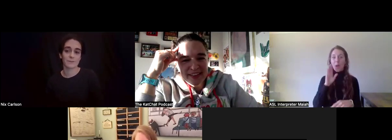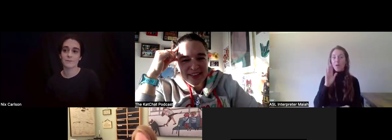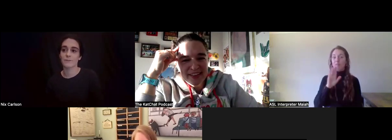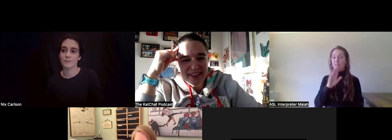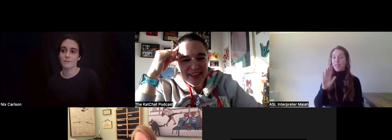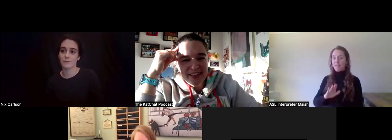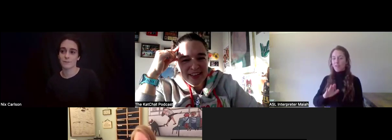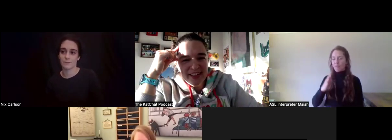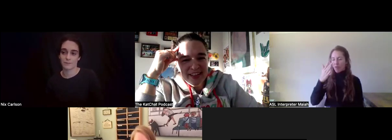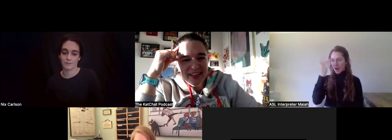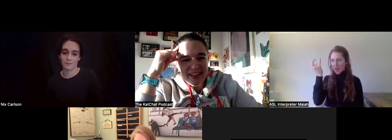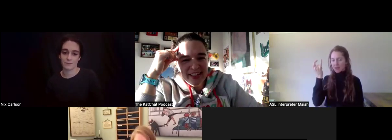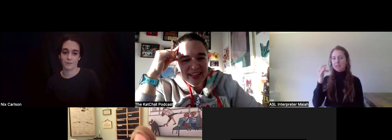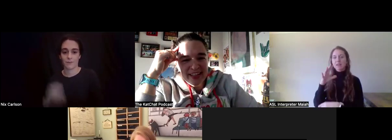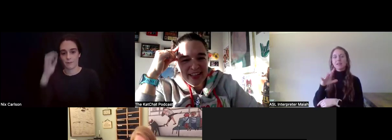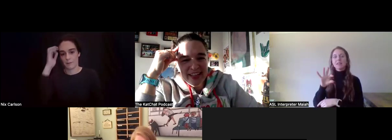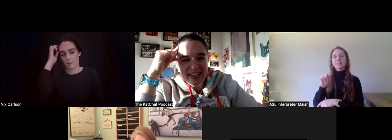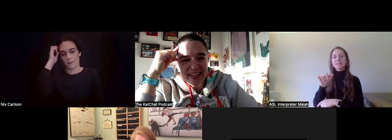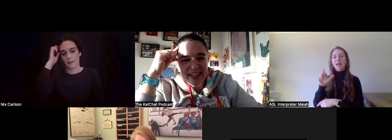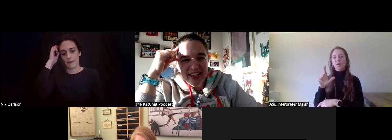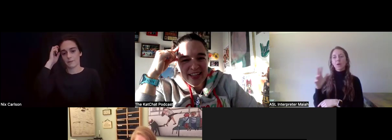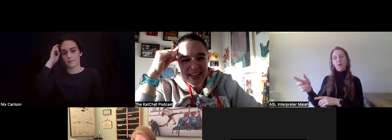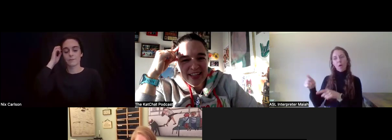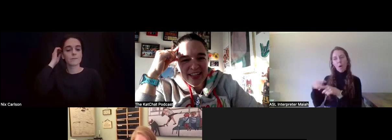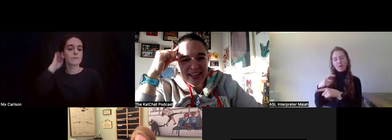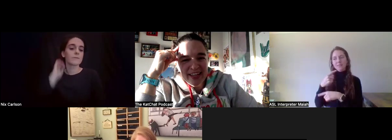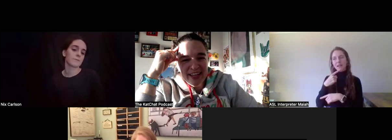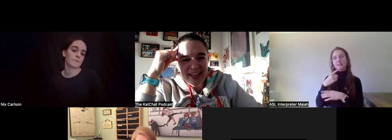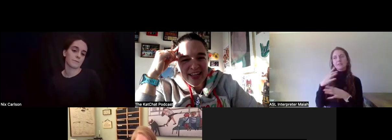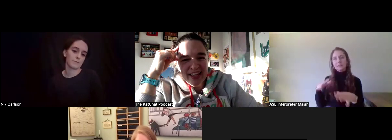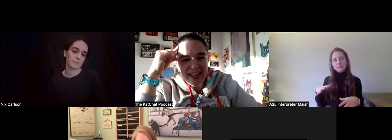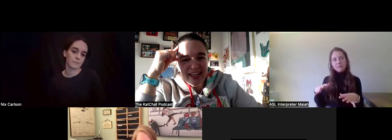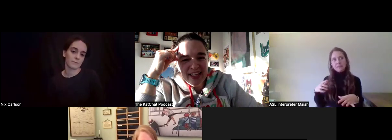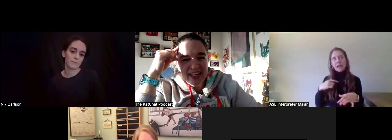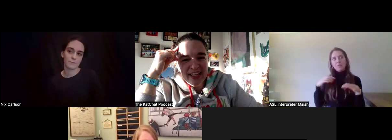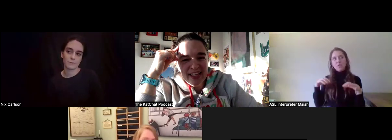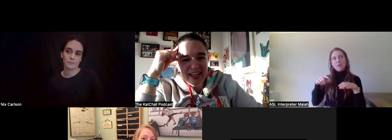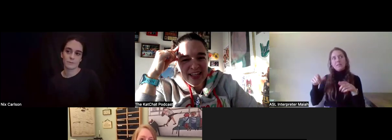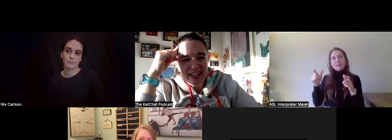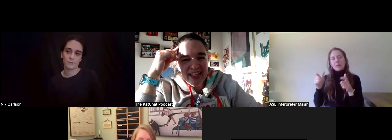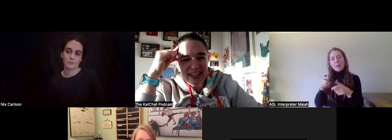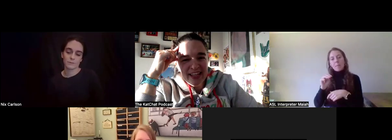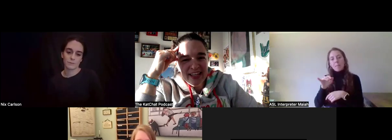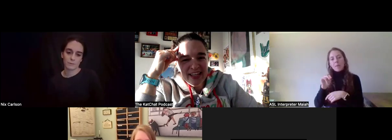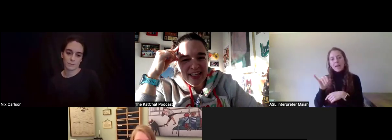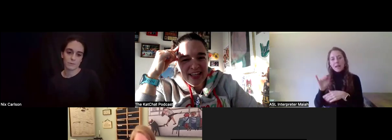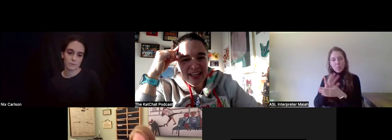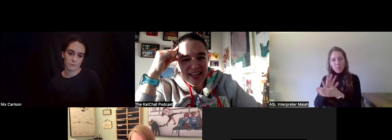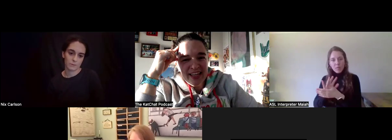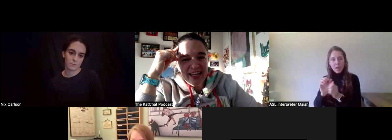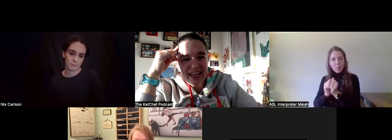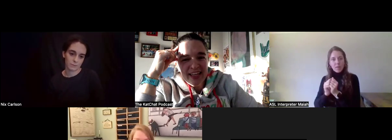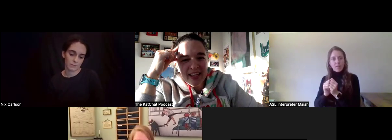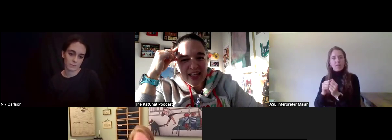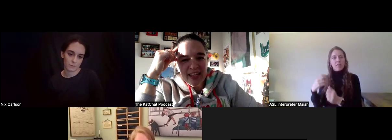said, so I think I'm doing this movie. I'm doing this mini movie with the Chiefs. I was like, what?